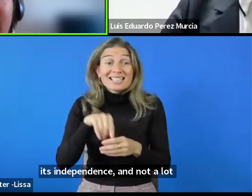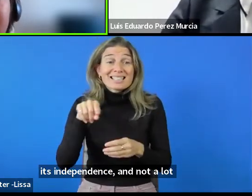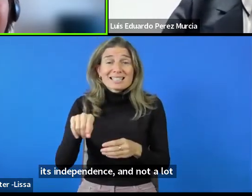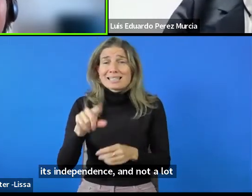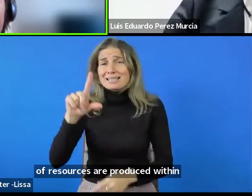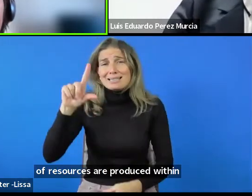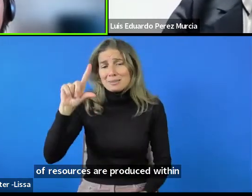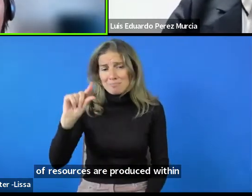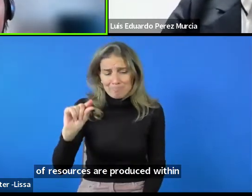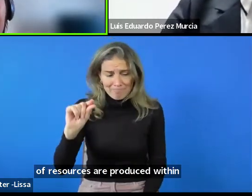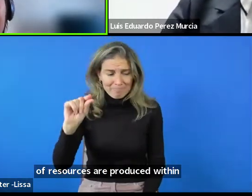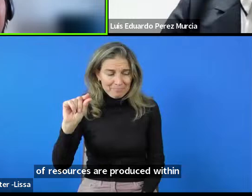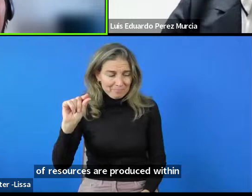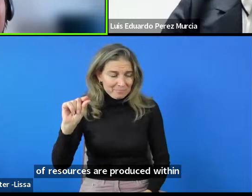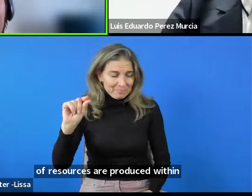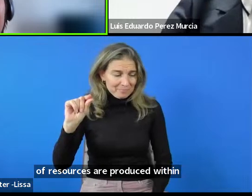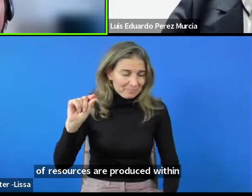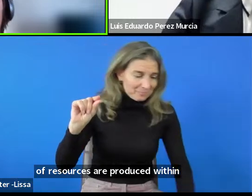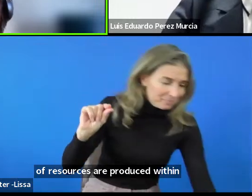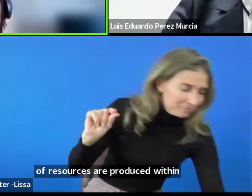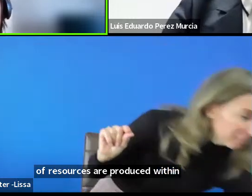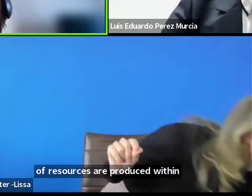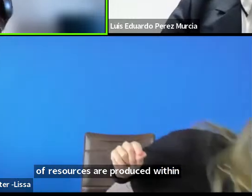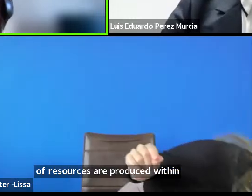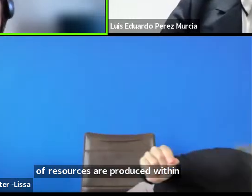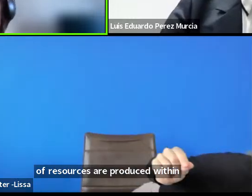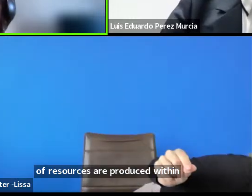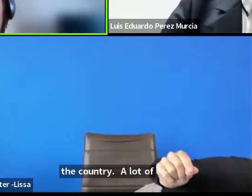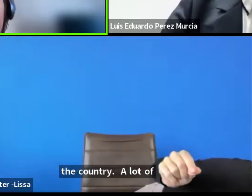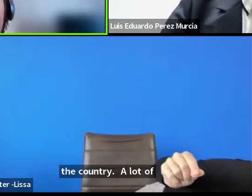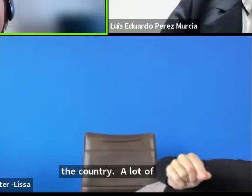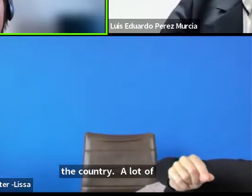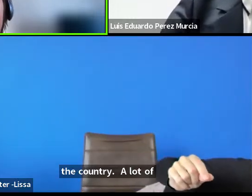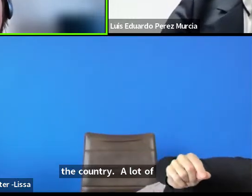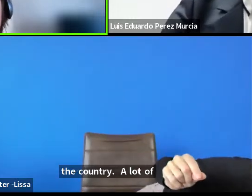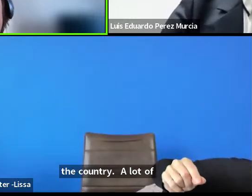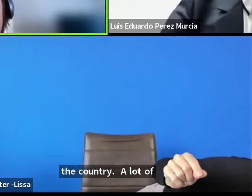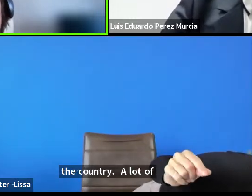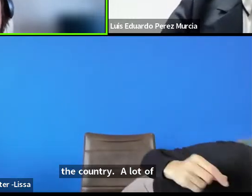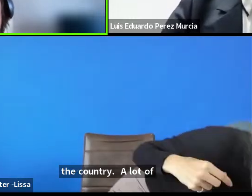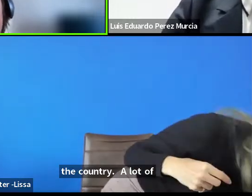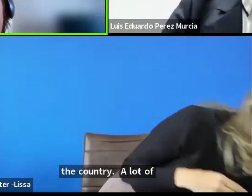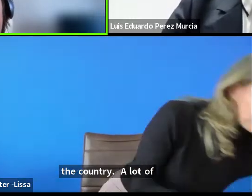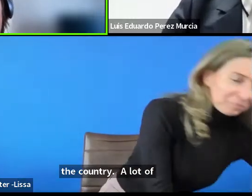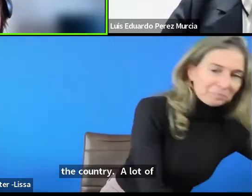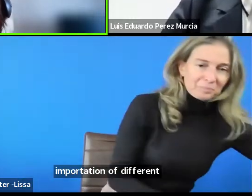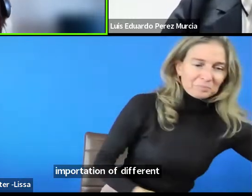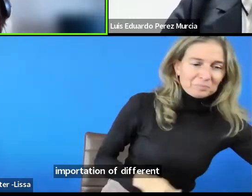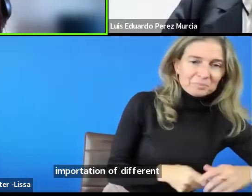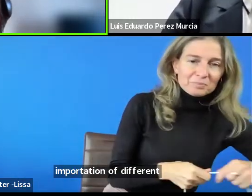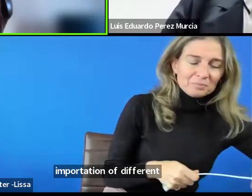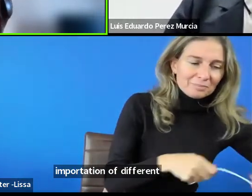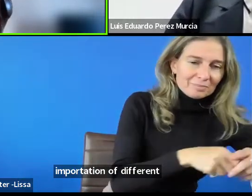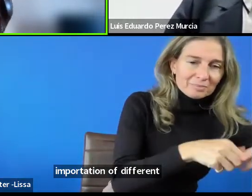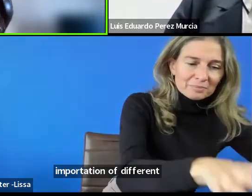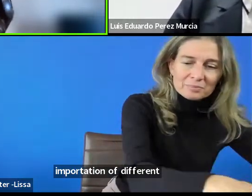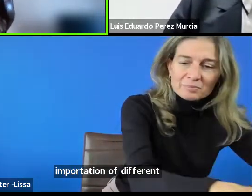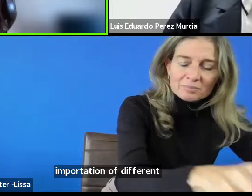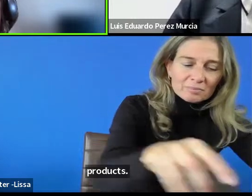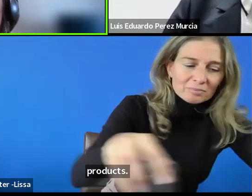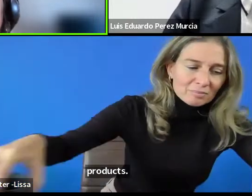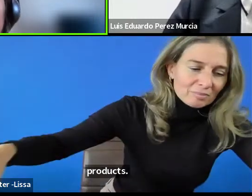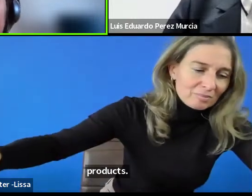on a lot of importation of different products. But the South Sudan education spend